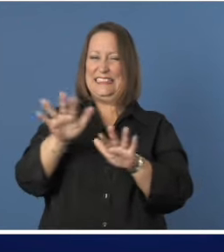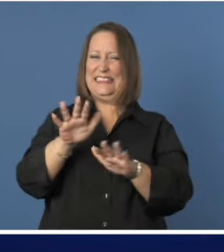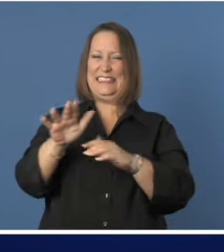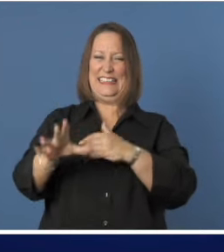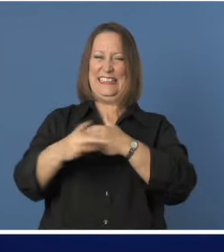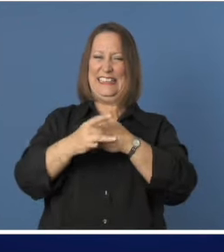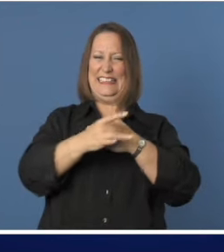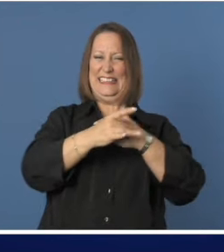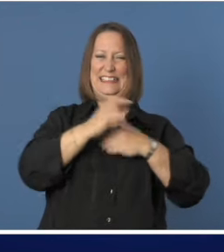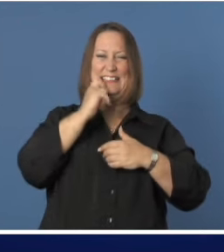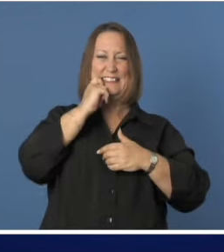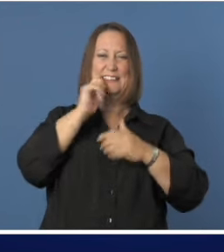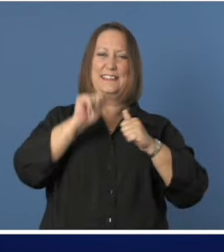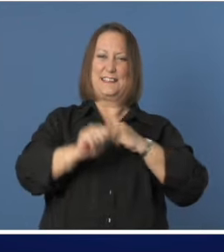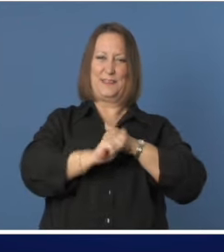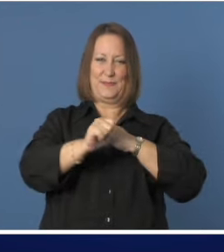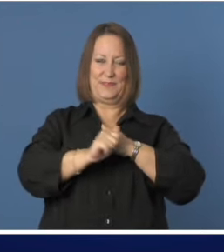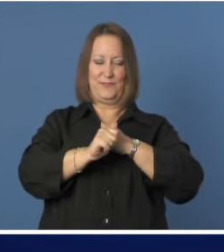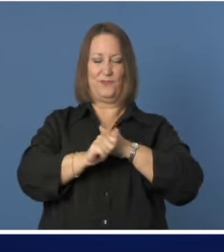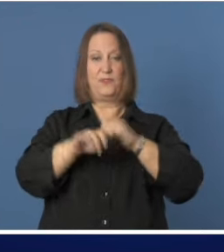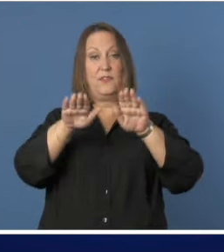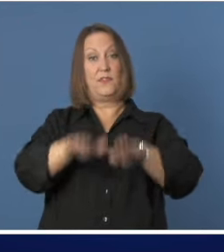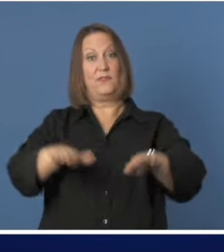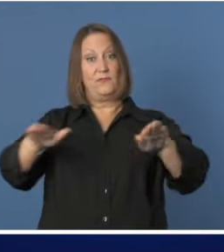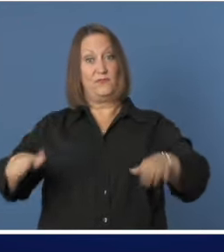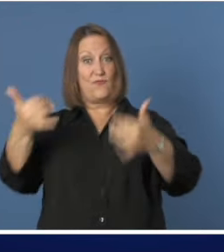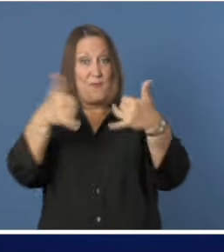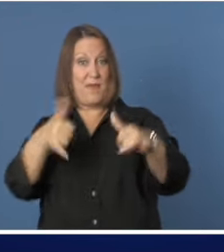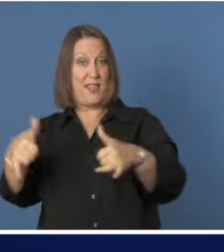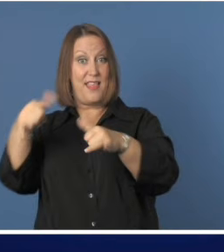Do not let children play in flood water.